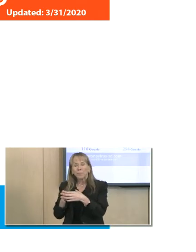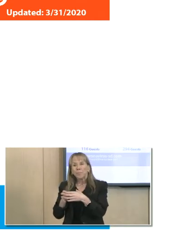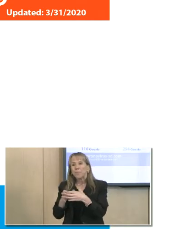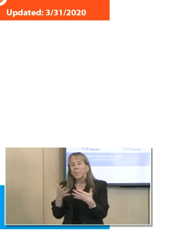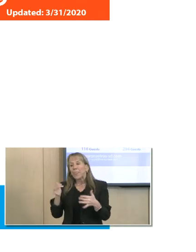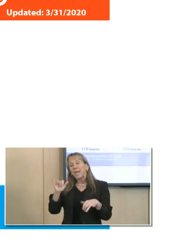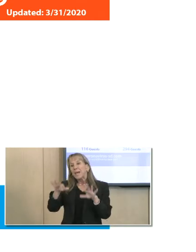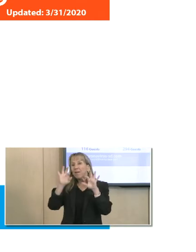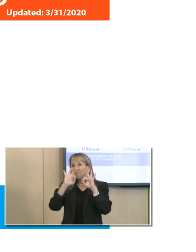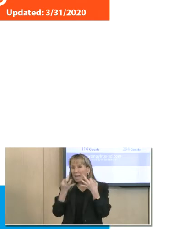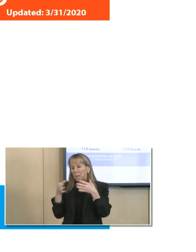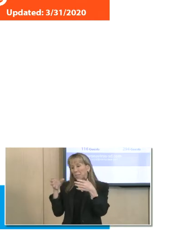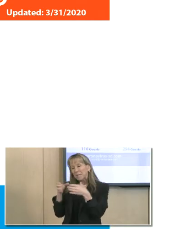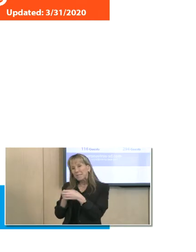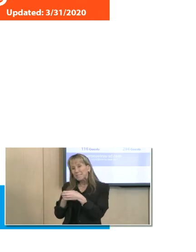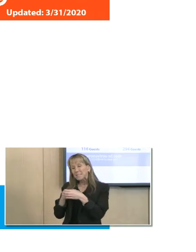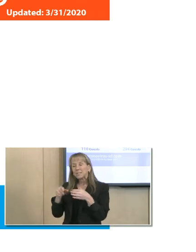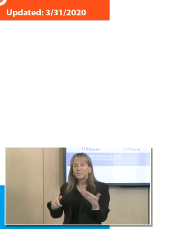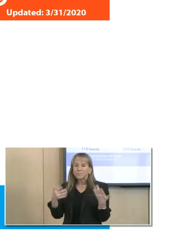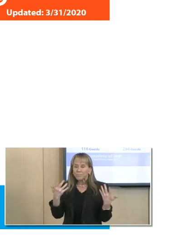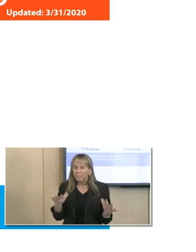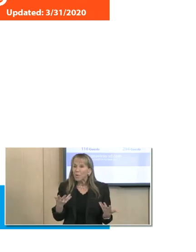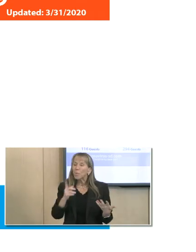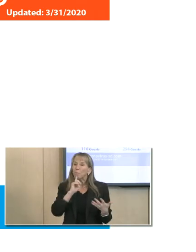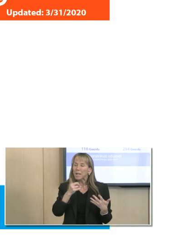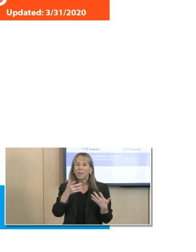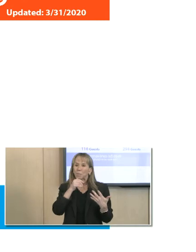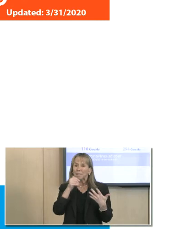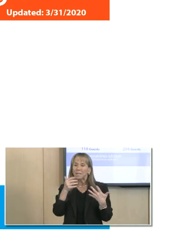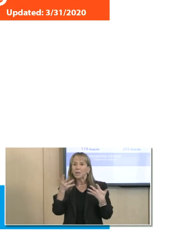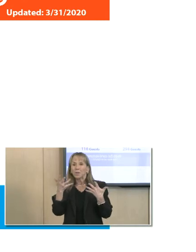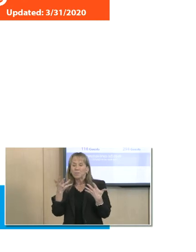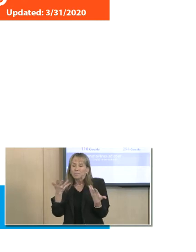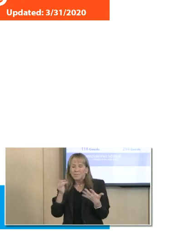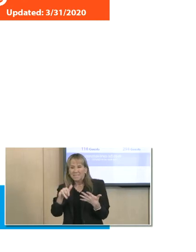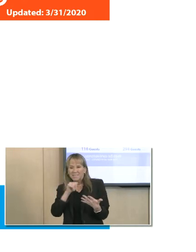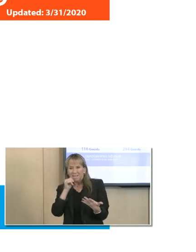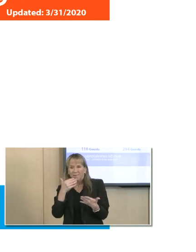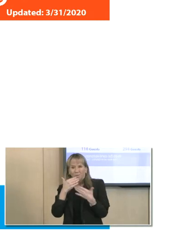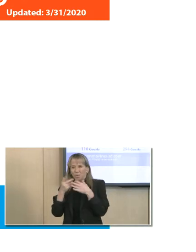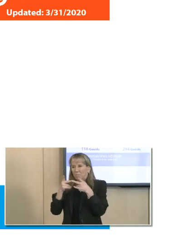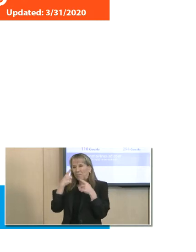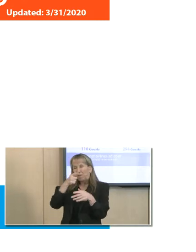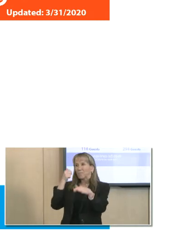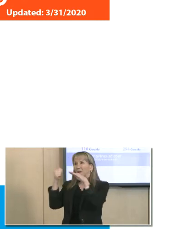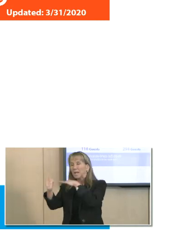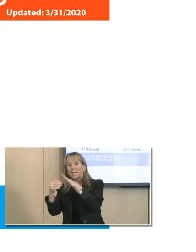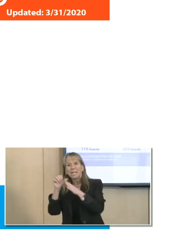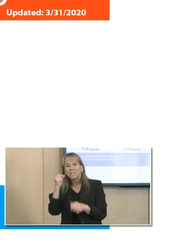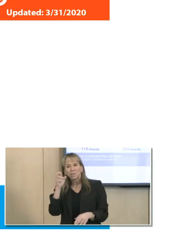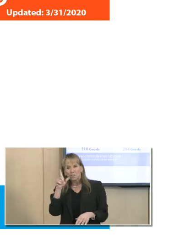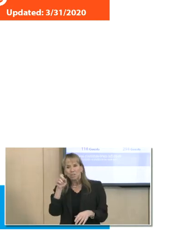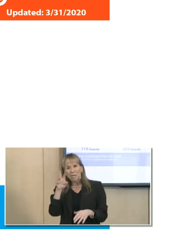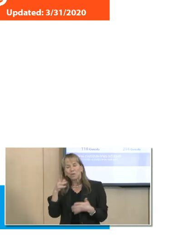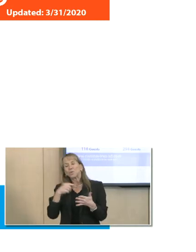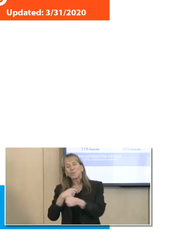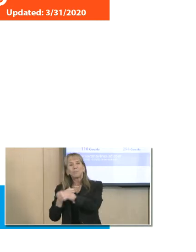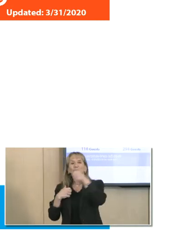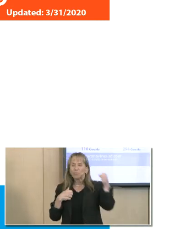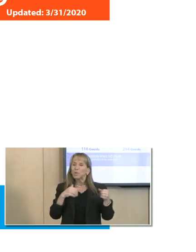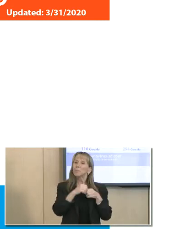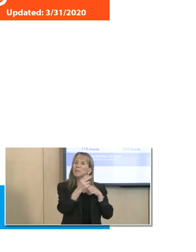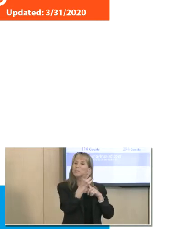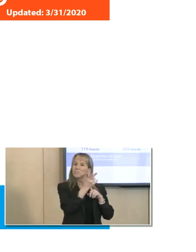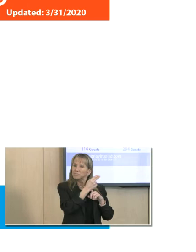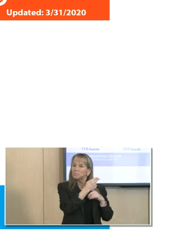are not the most ideal to be in sheltered situations, and so we are providing motel rooms and making those available for these